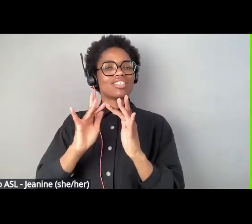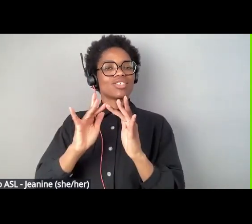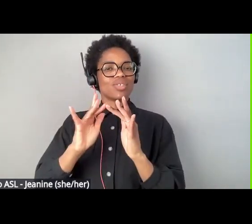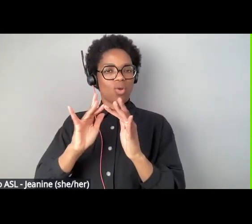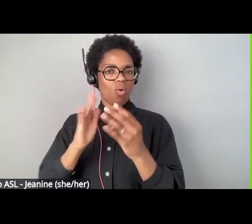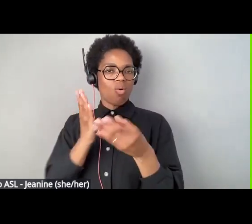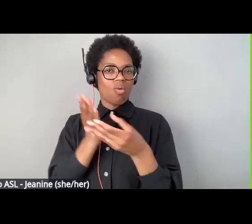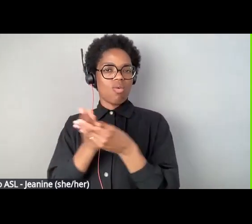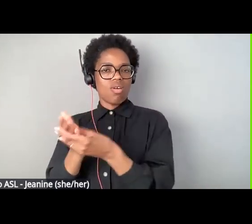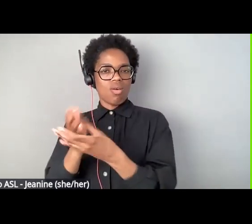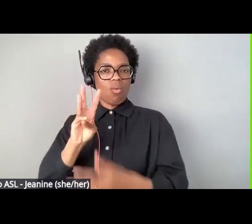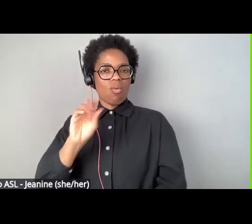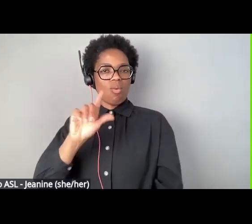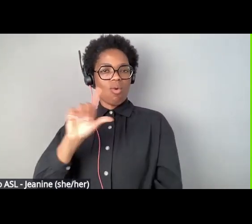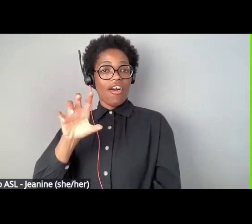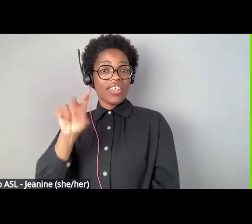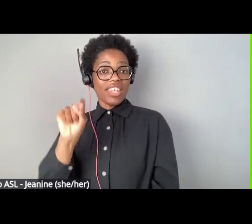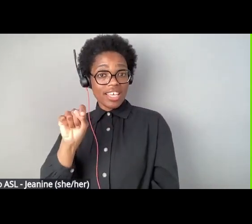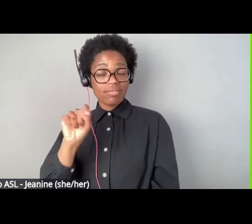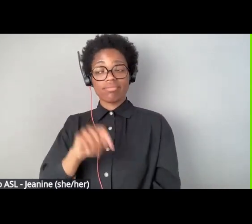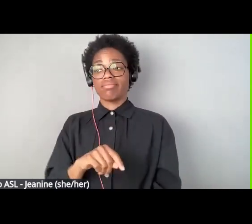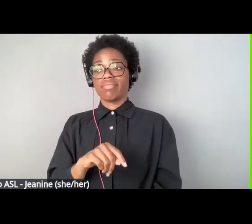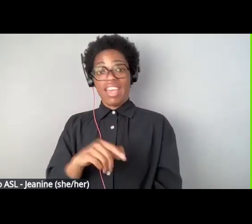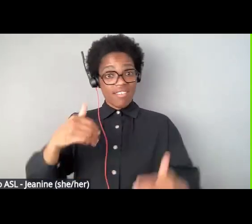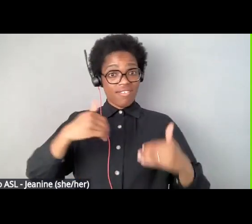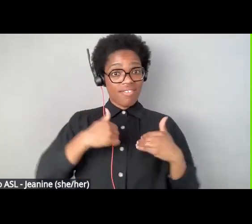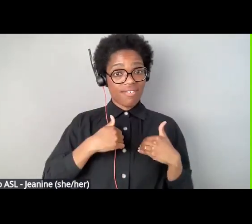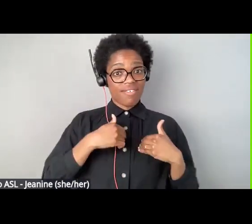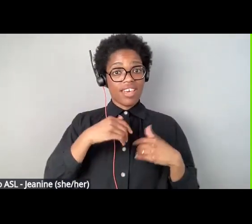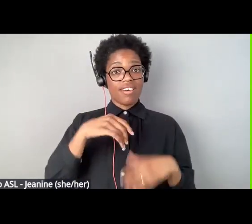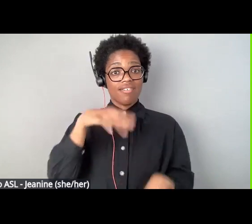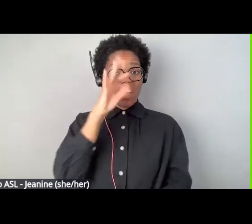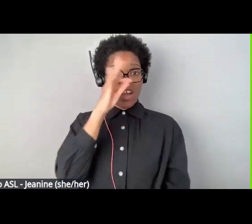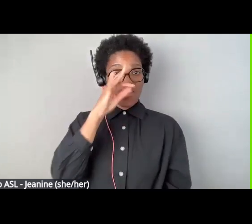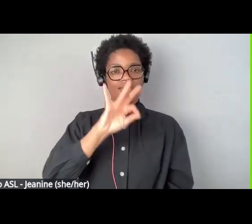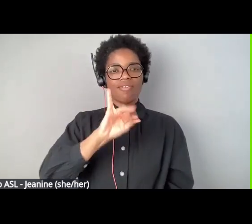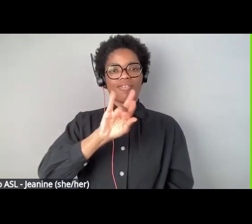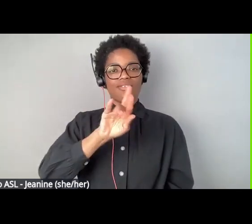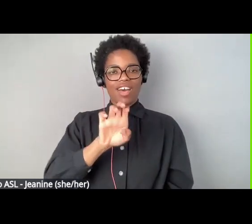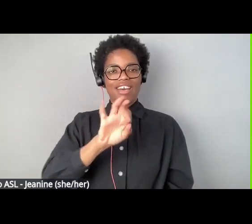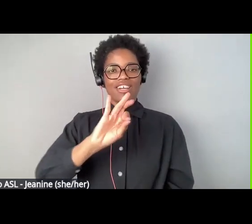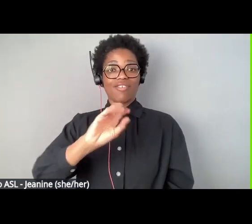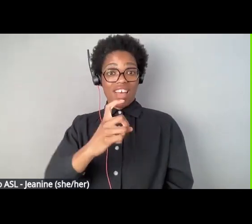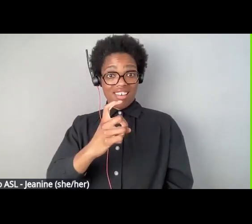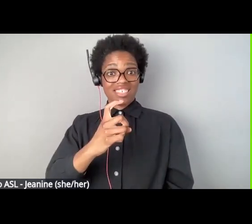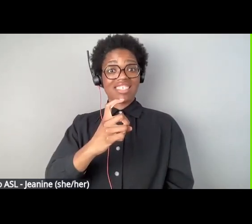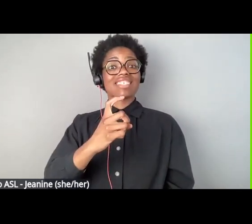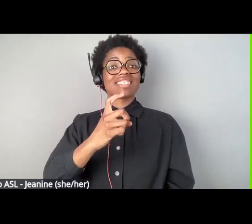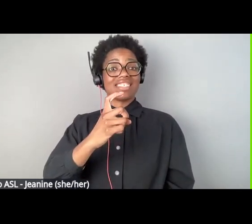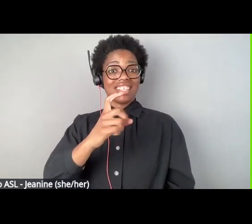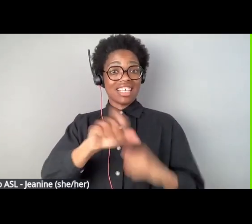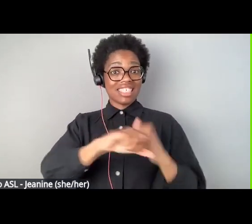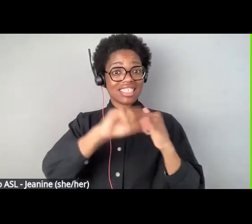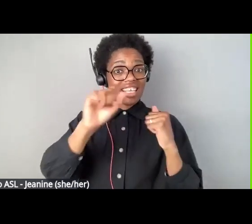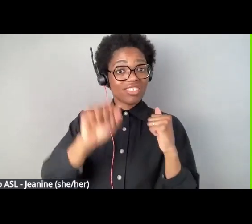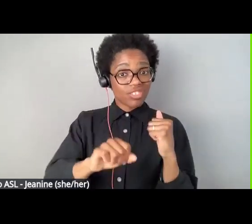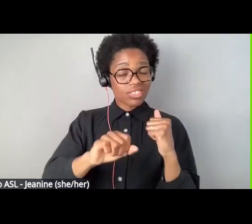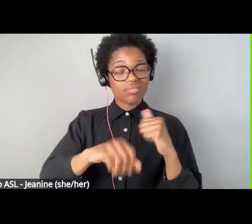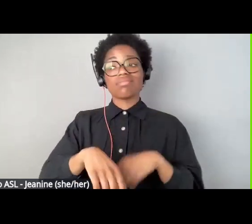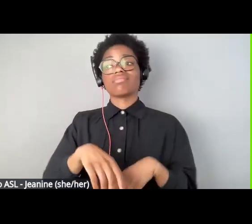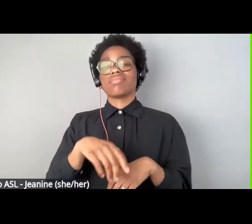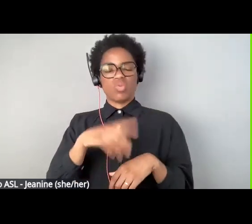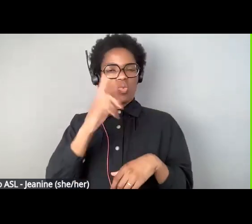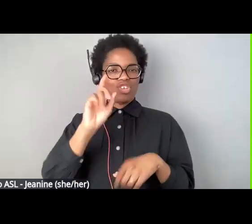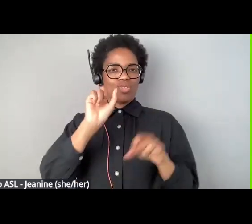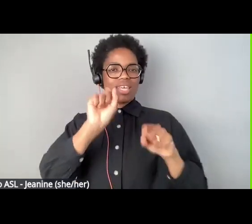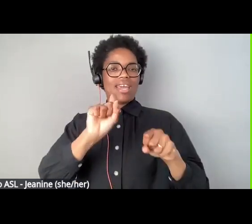have Firefox extensions, so you can install the plugin in Firefox and it'll do that autofill your information. If you were using LastPass or